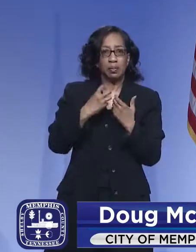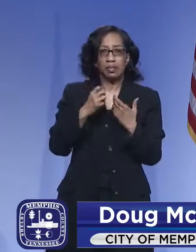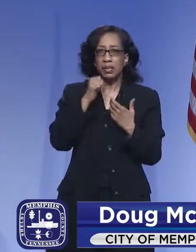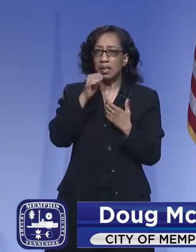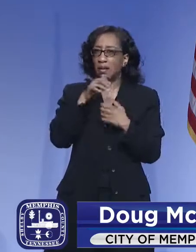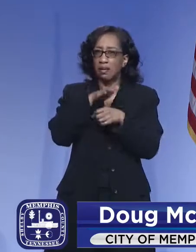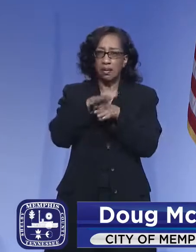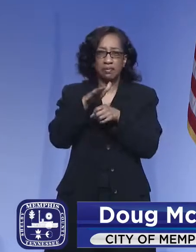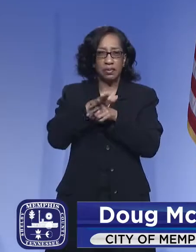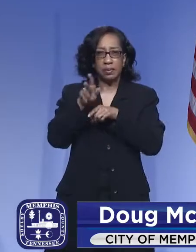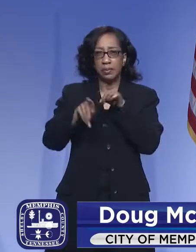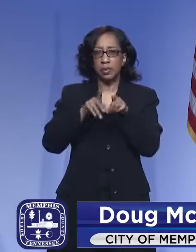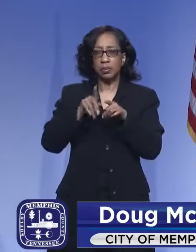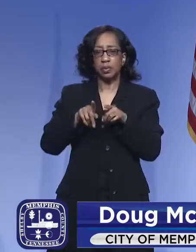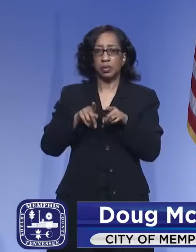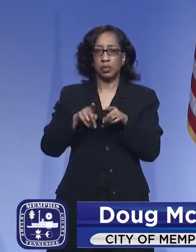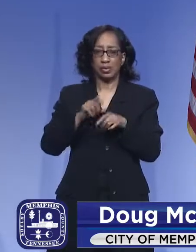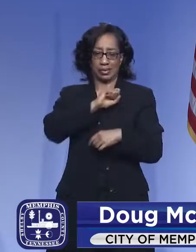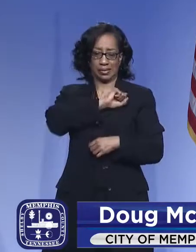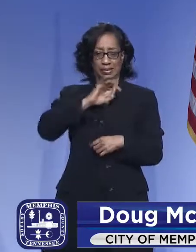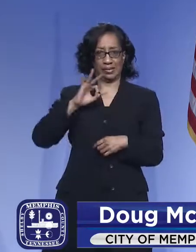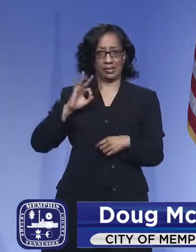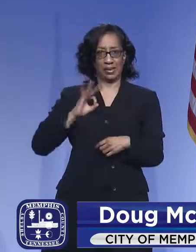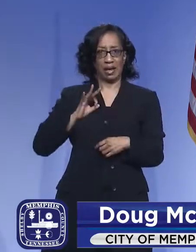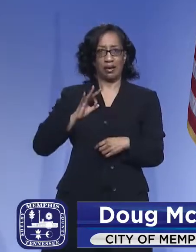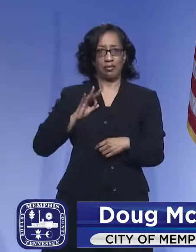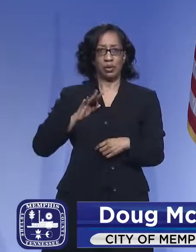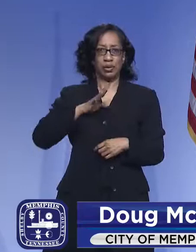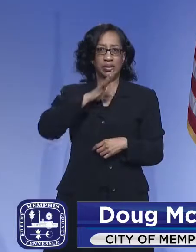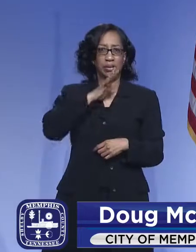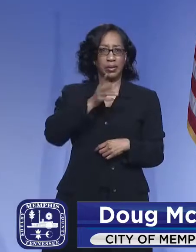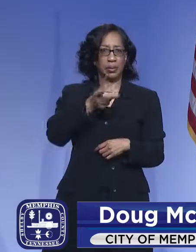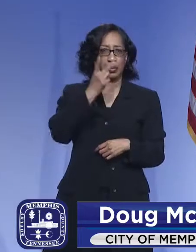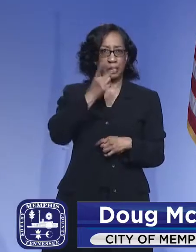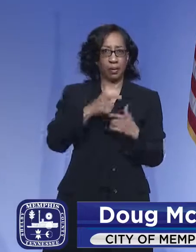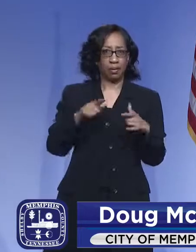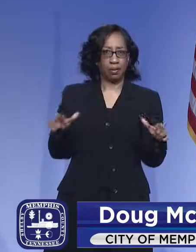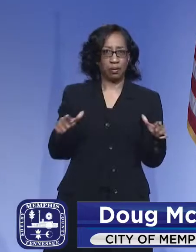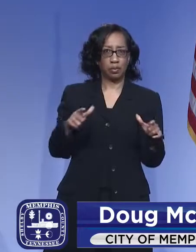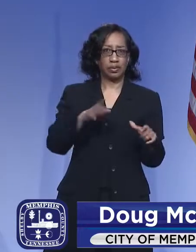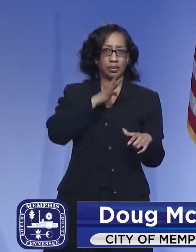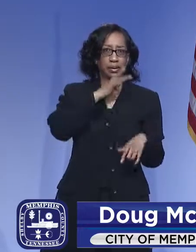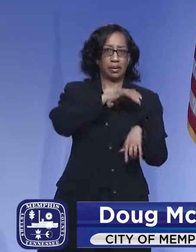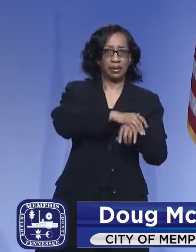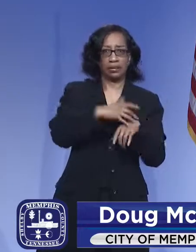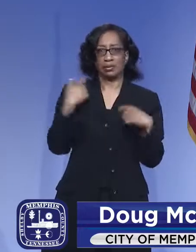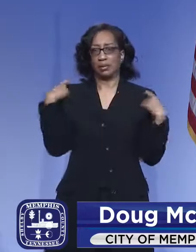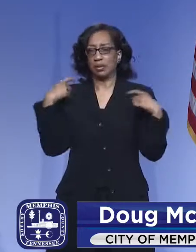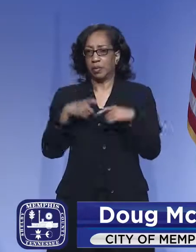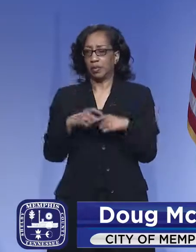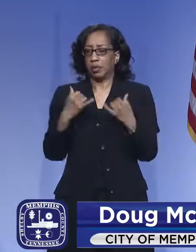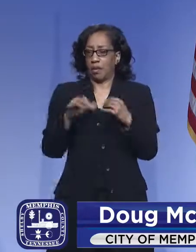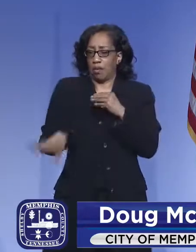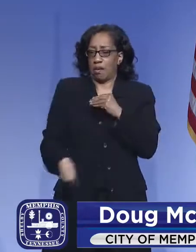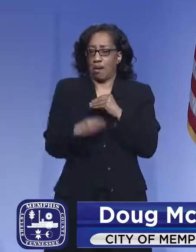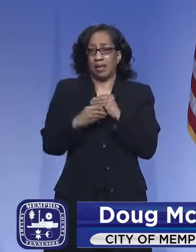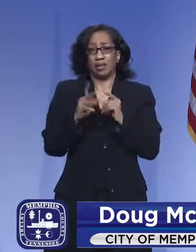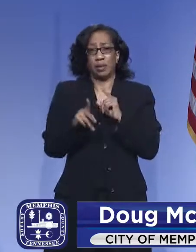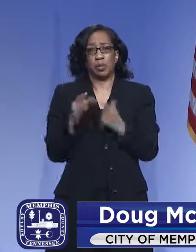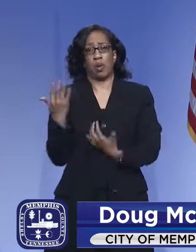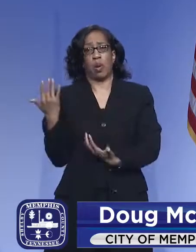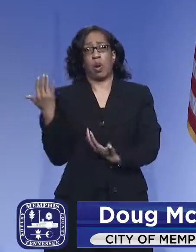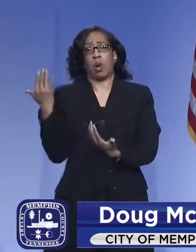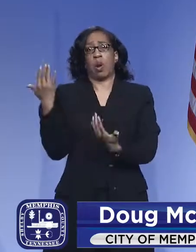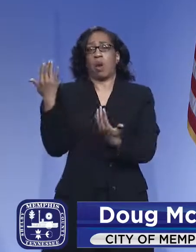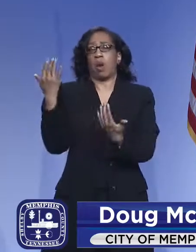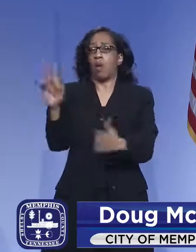sufficient staff who are multilingual. So they're going to add some capacity of staff because people are having to wait